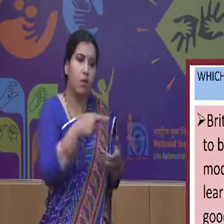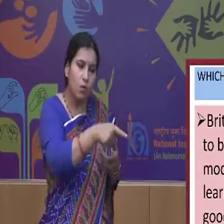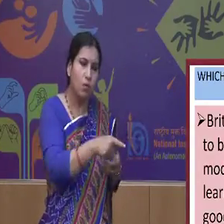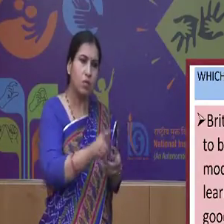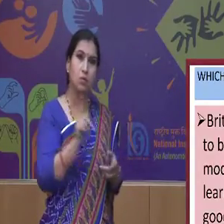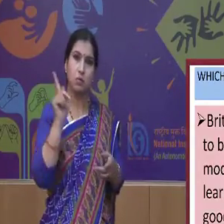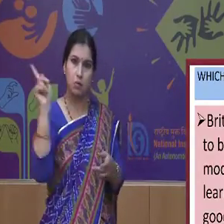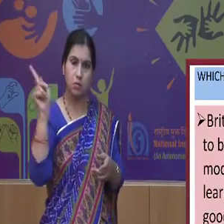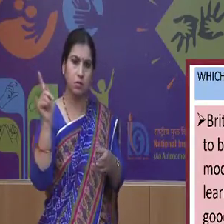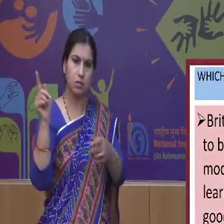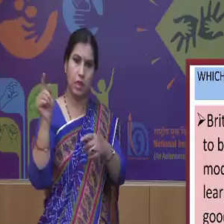British goods.